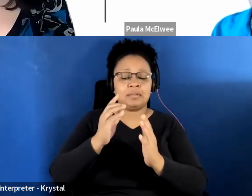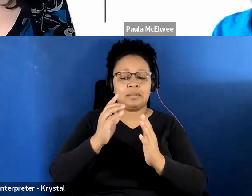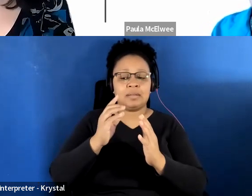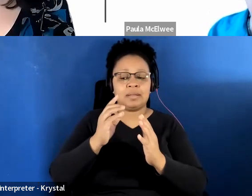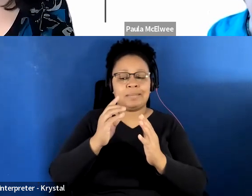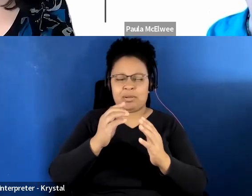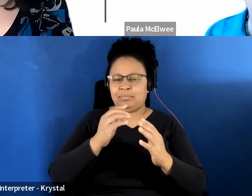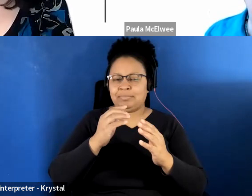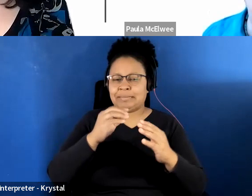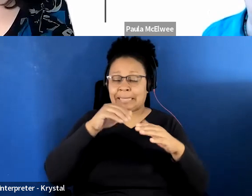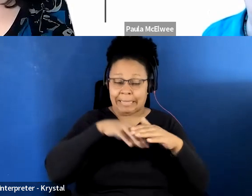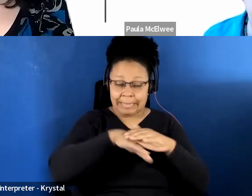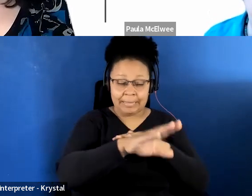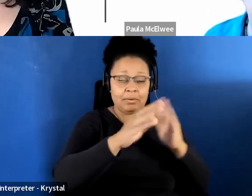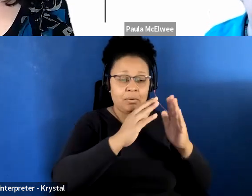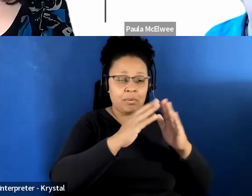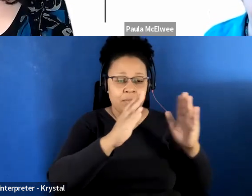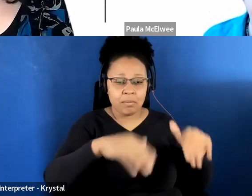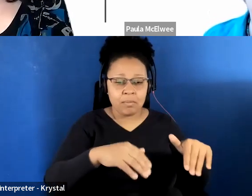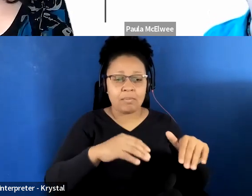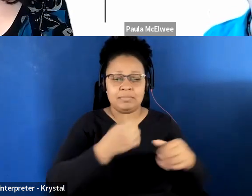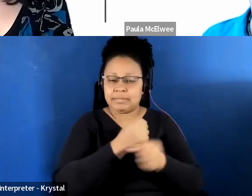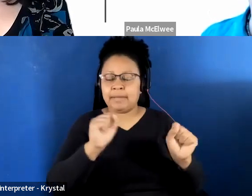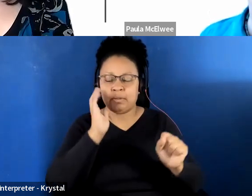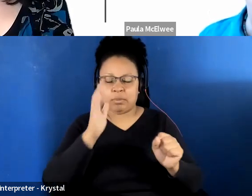topic for sure. So